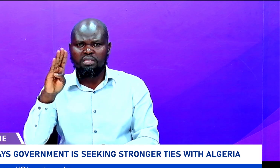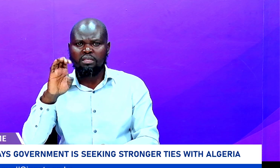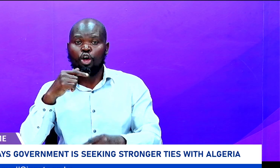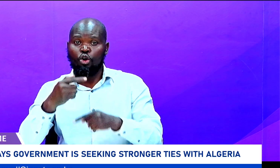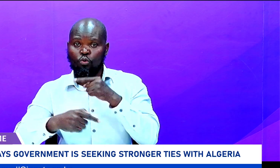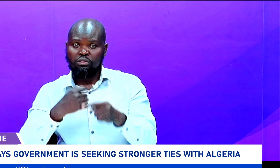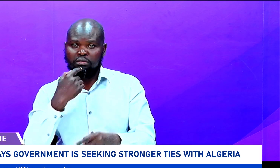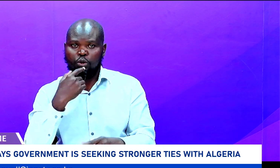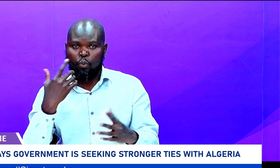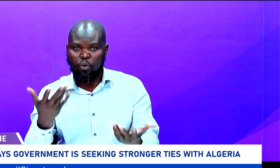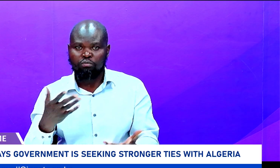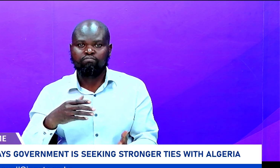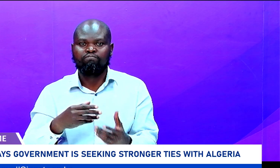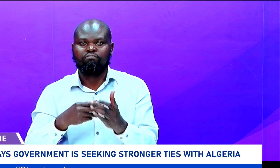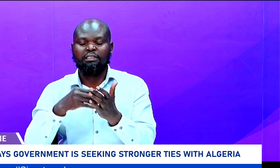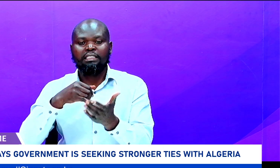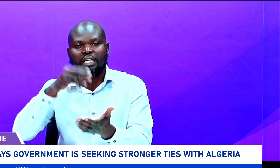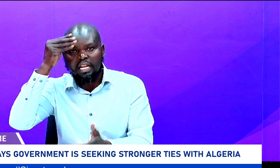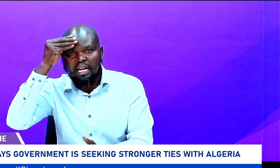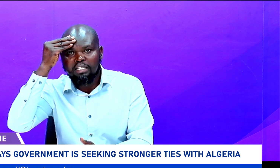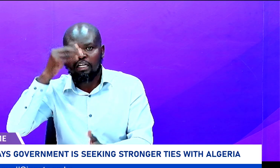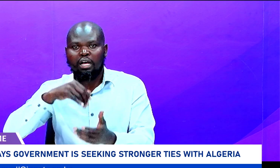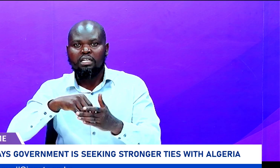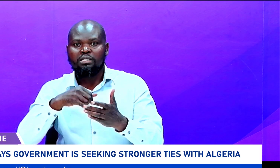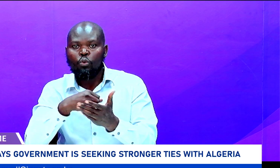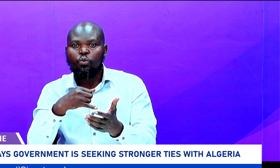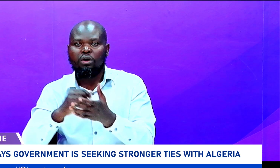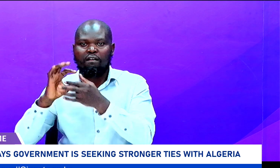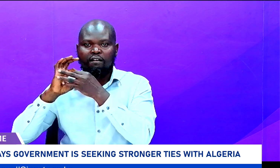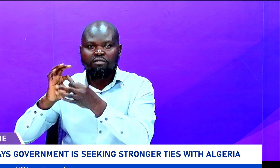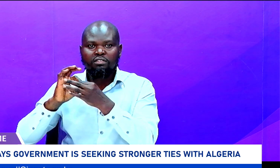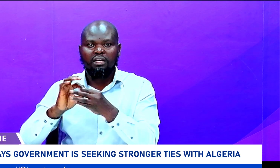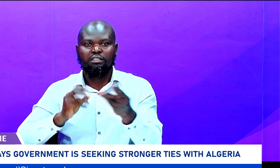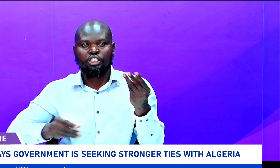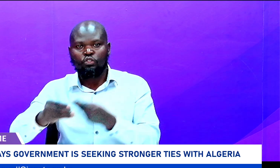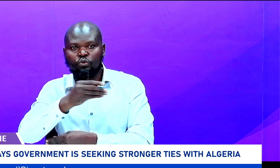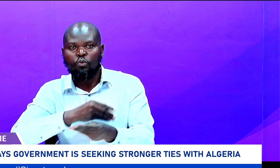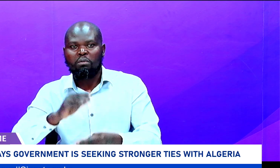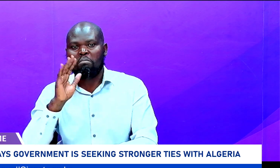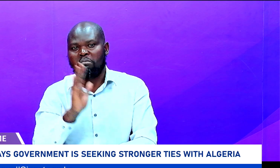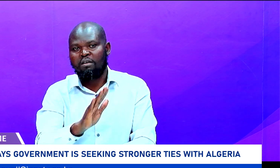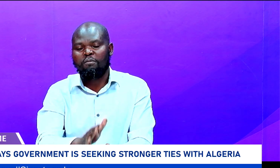collaboration. The Deputy President also held bilateral talk with Algerian President